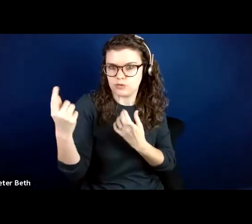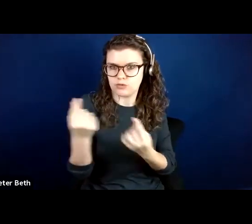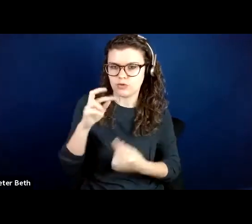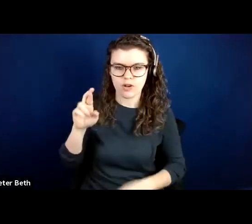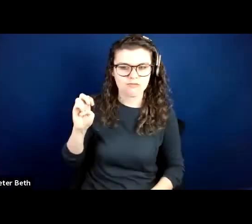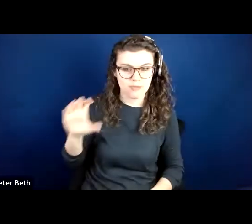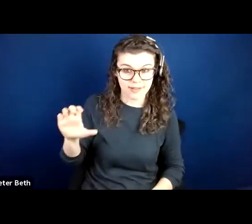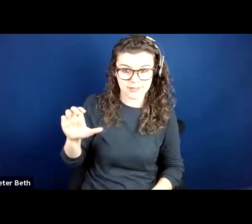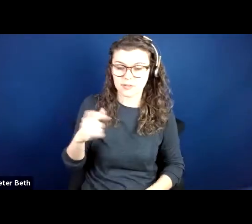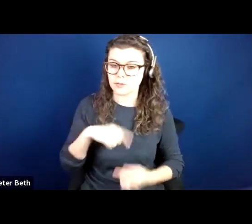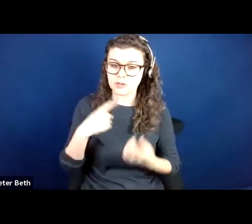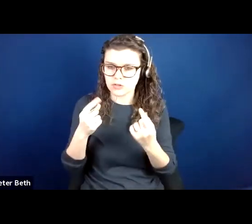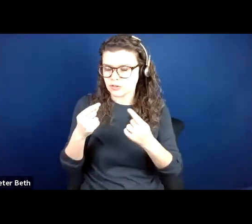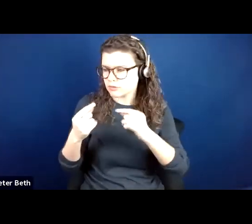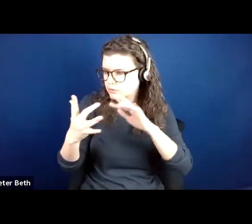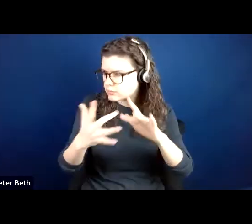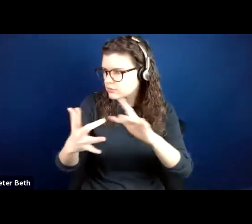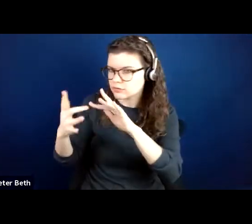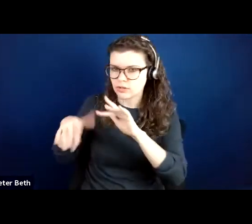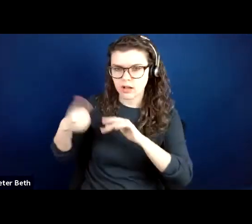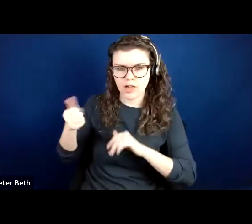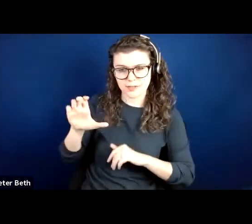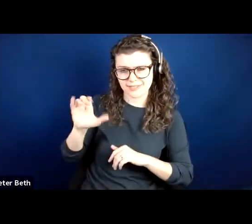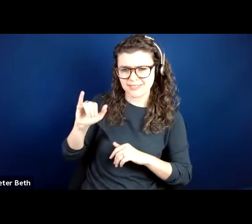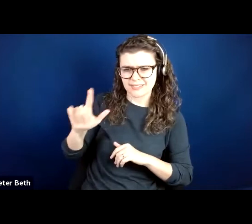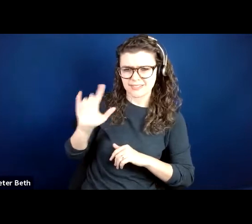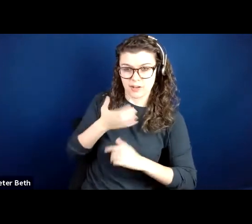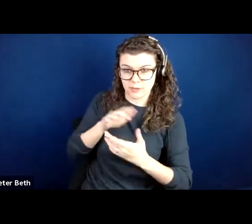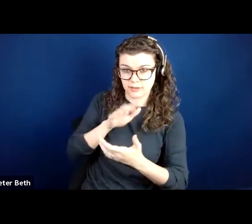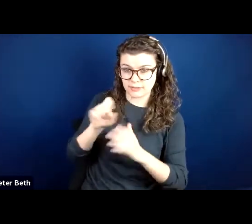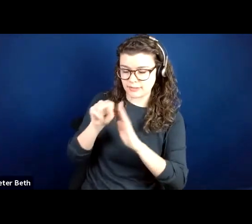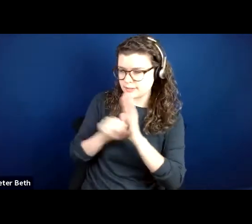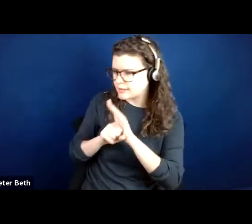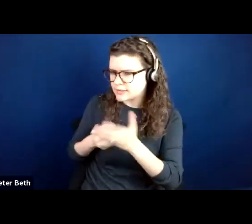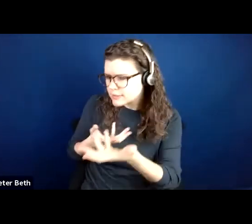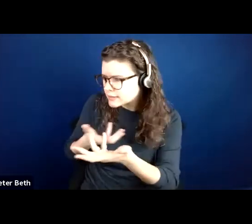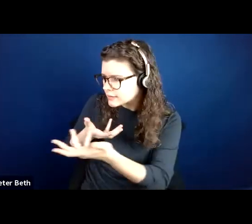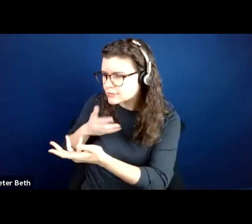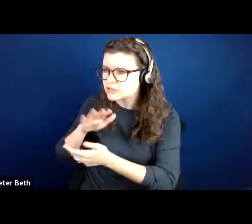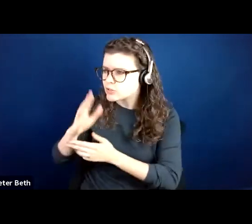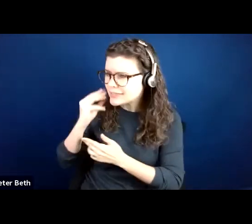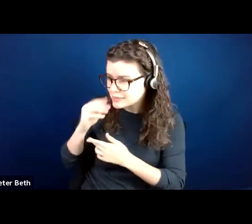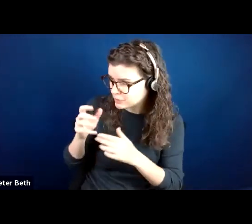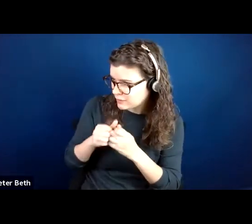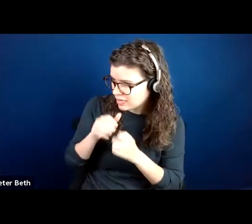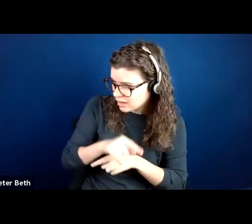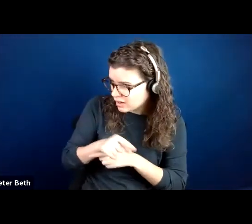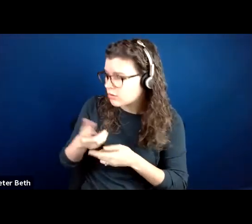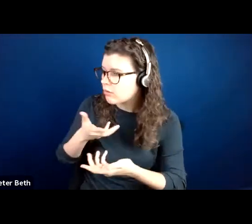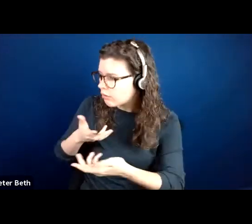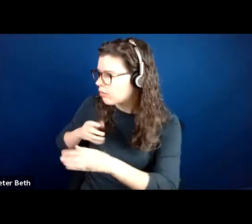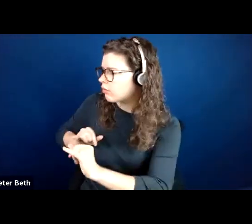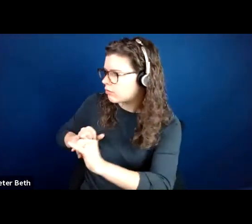reached out to other centers in our state to learn more about their experiences. And we